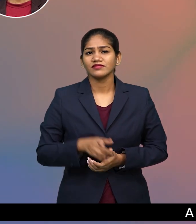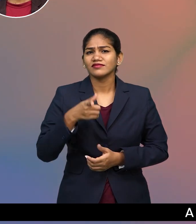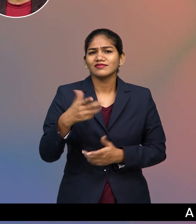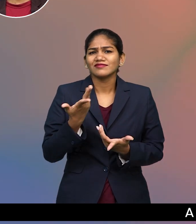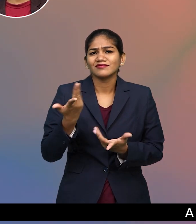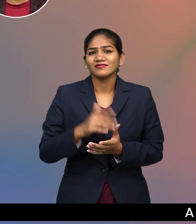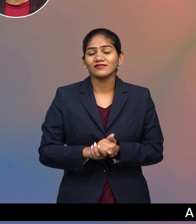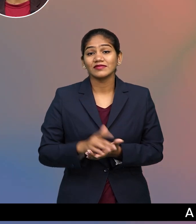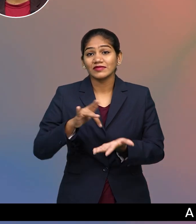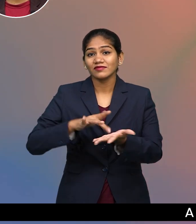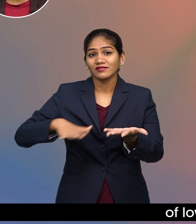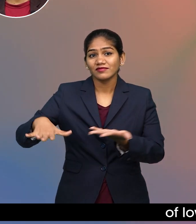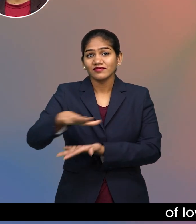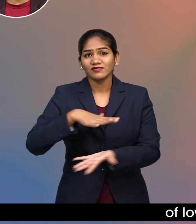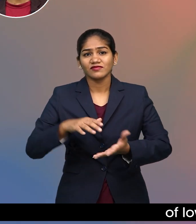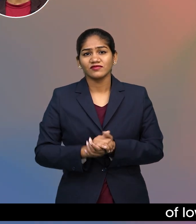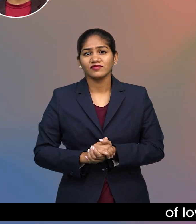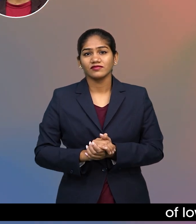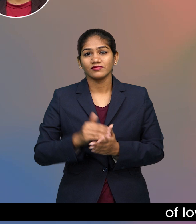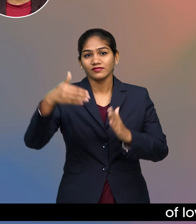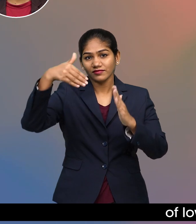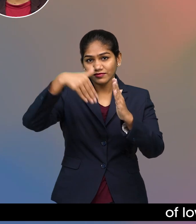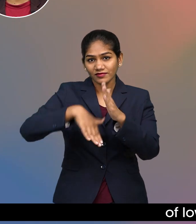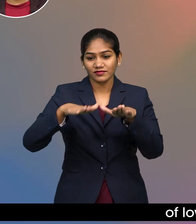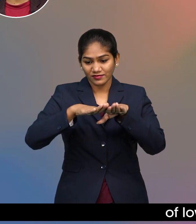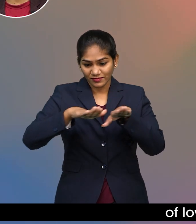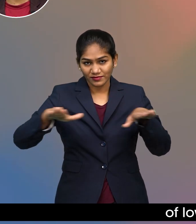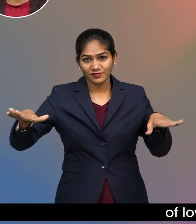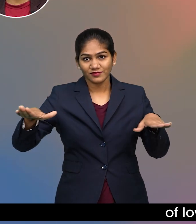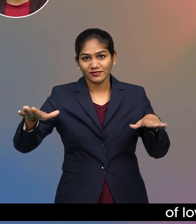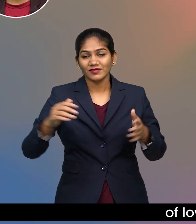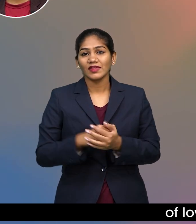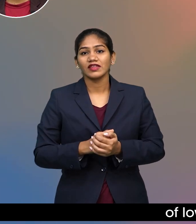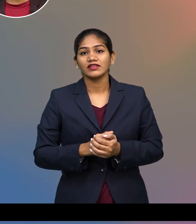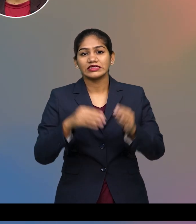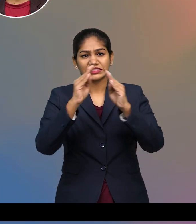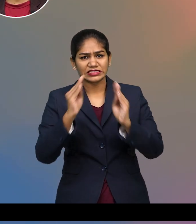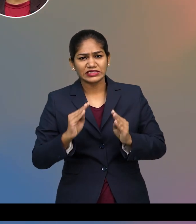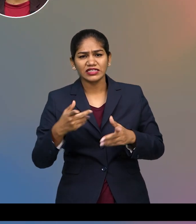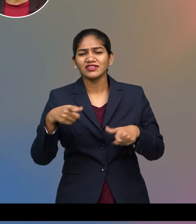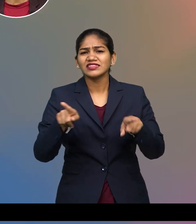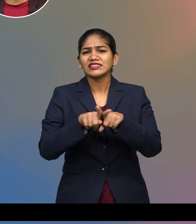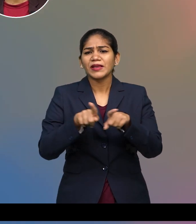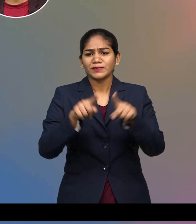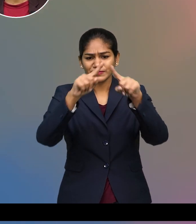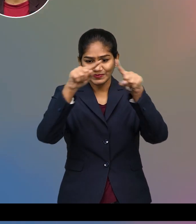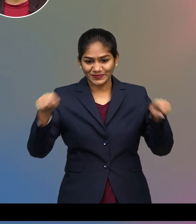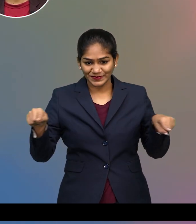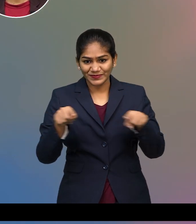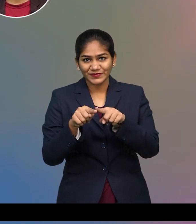A delta is an area of low, flat land shaped like a triangle,